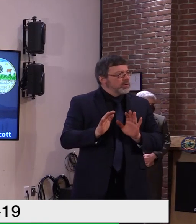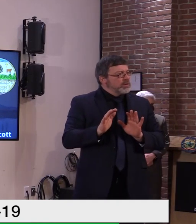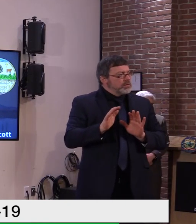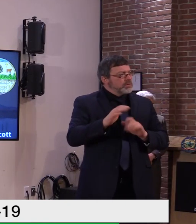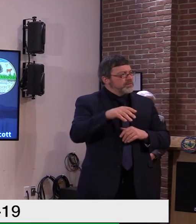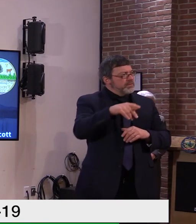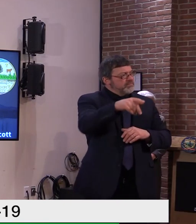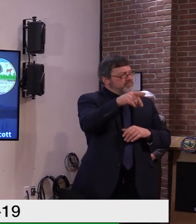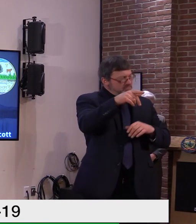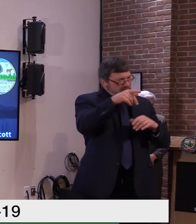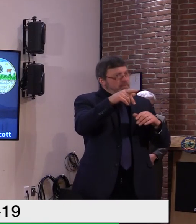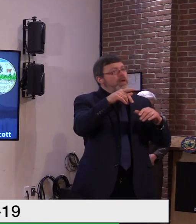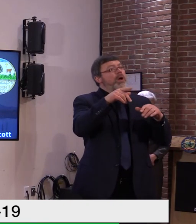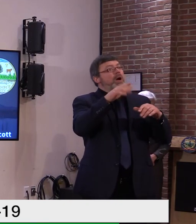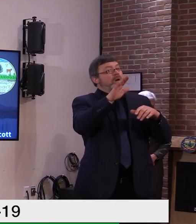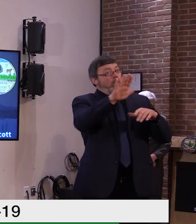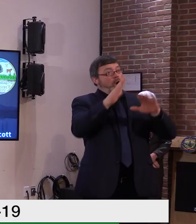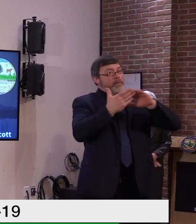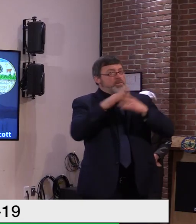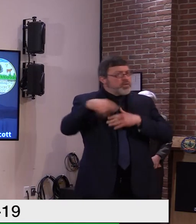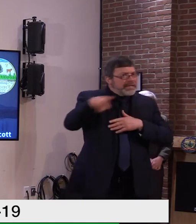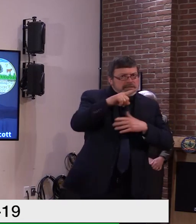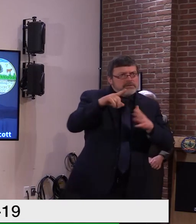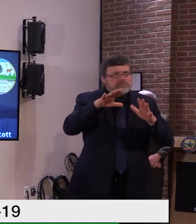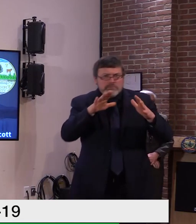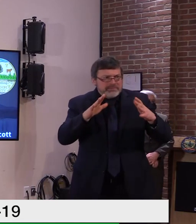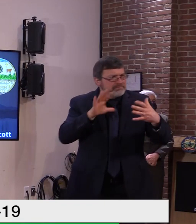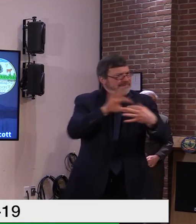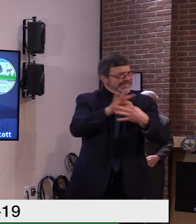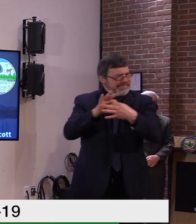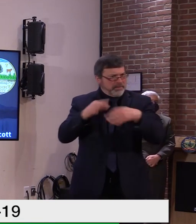Helping others can actually counteract stress.